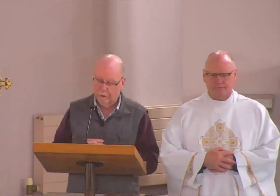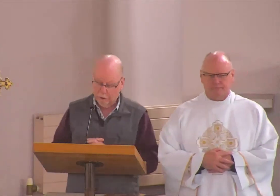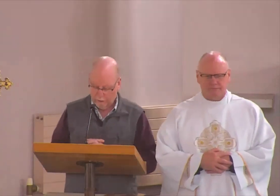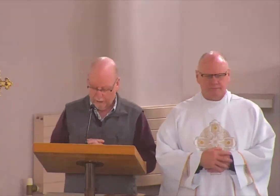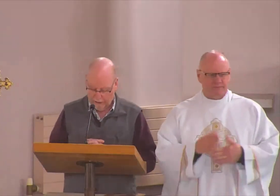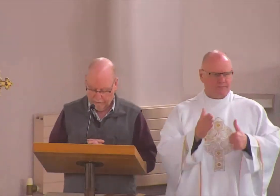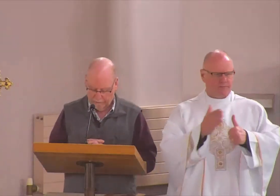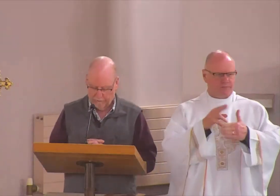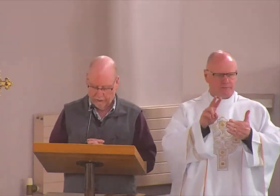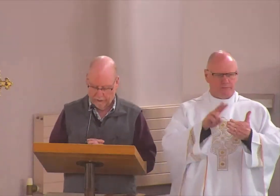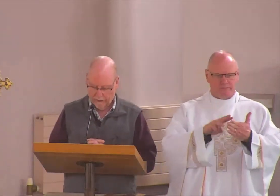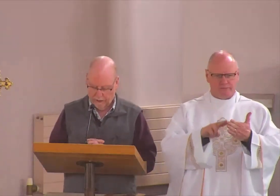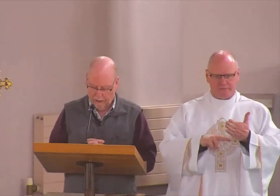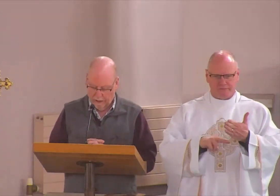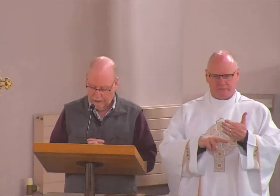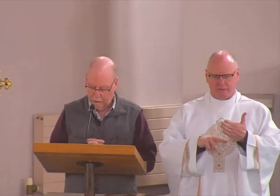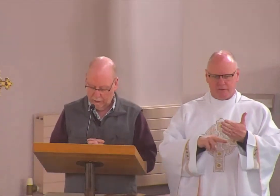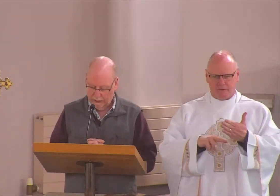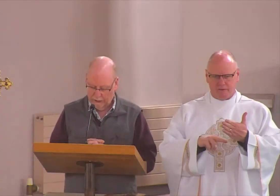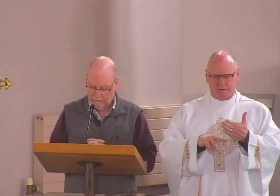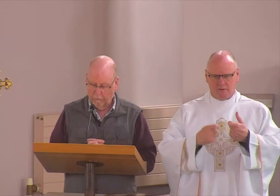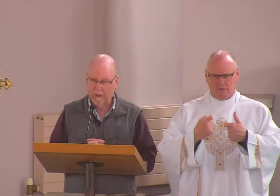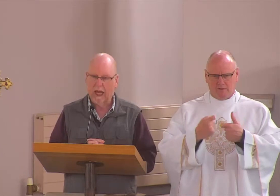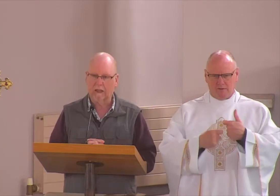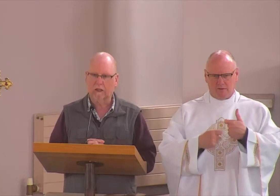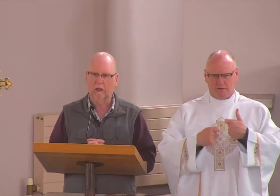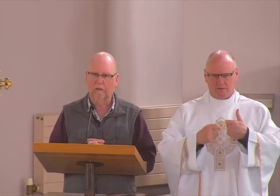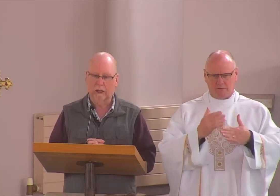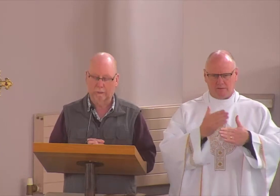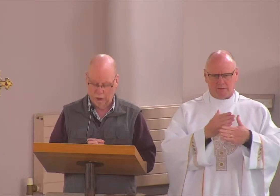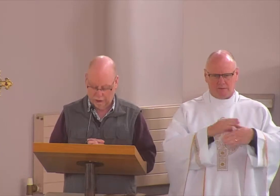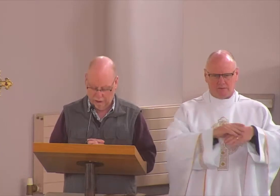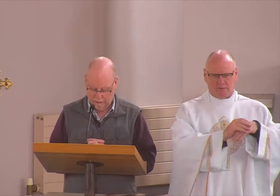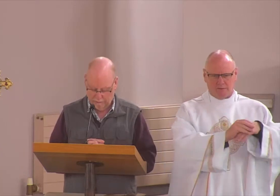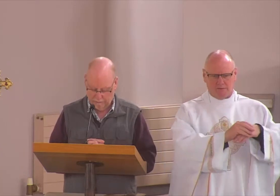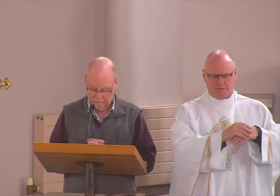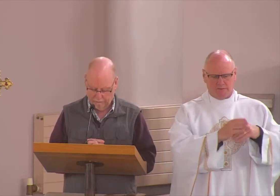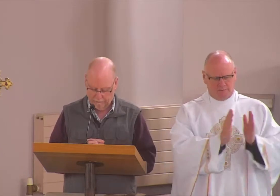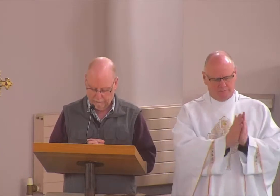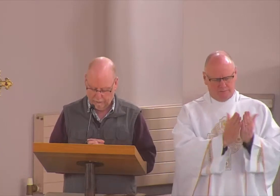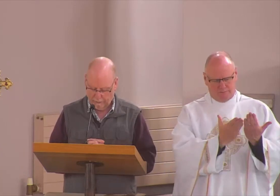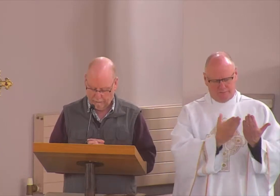The first reading is a reading from the Acts of the Apostles.